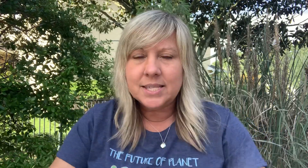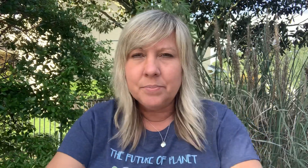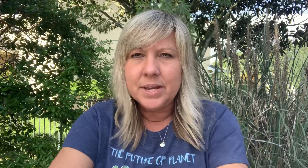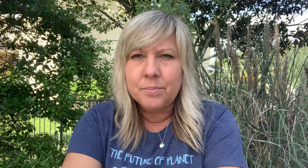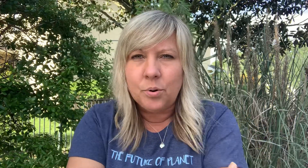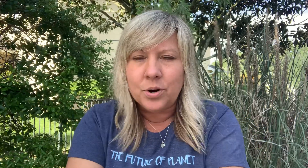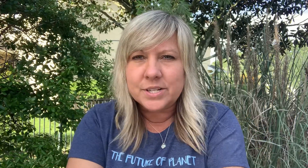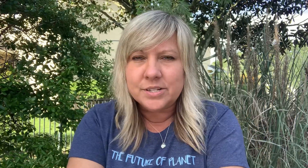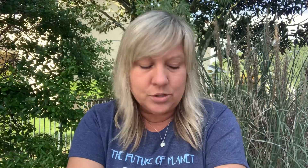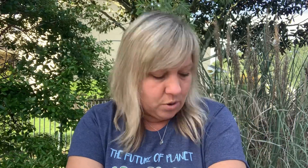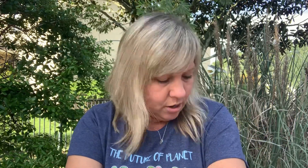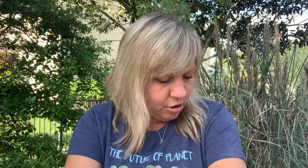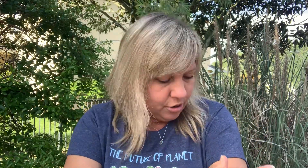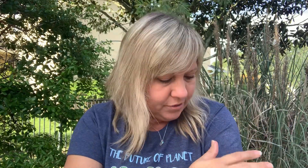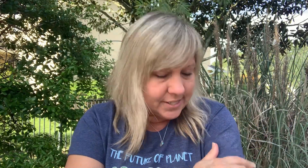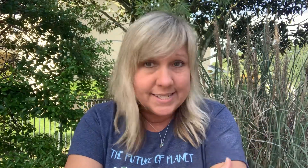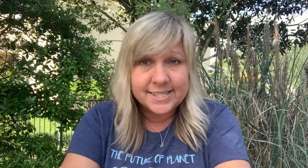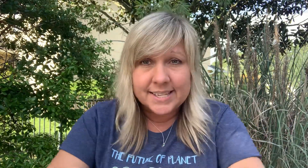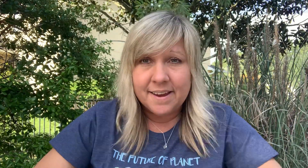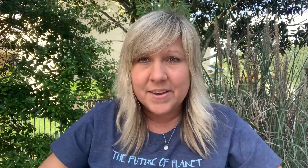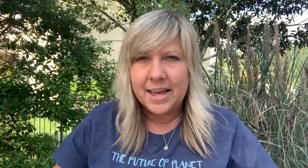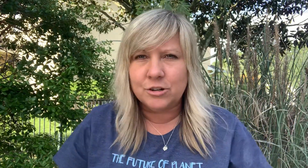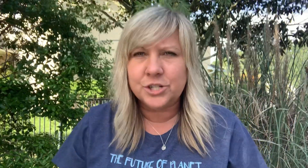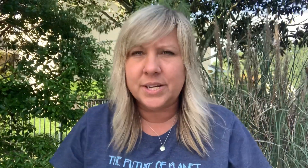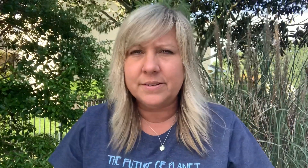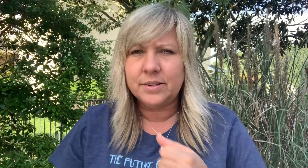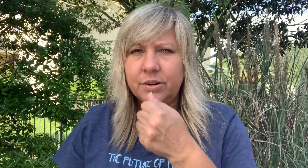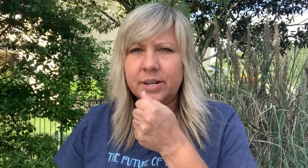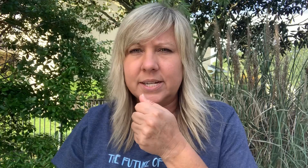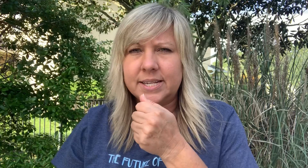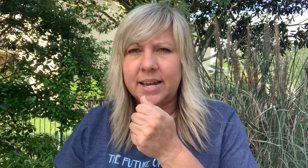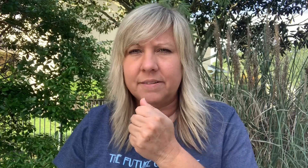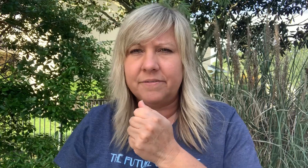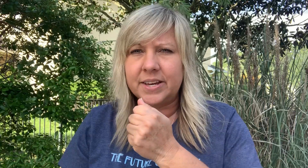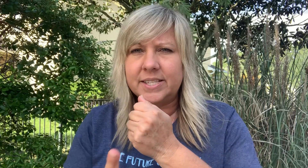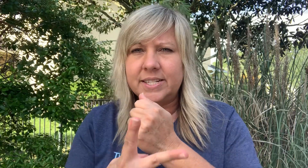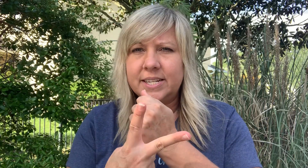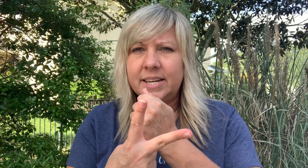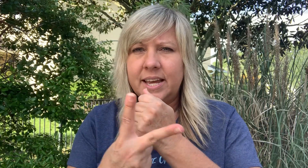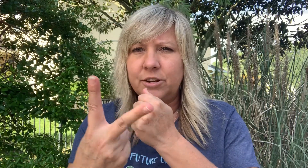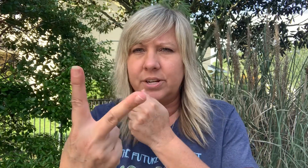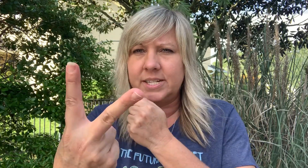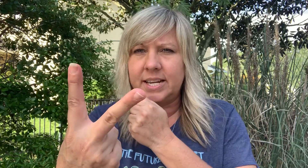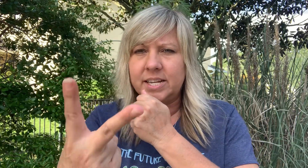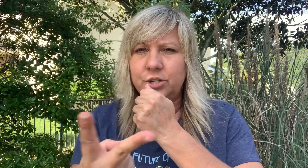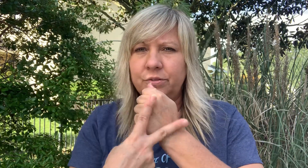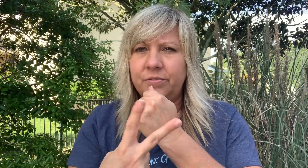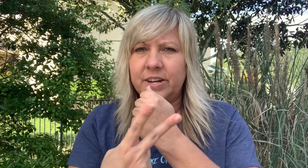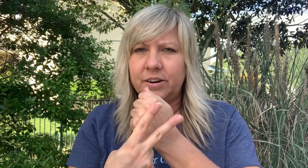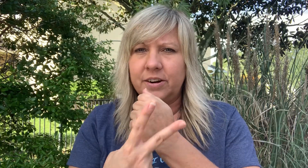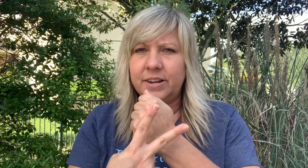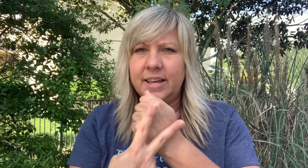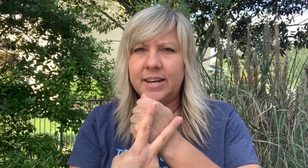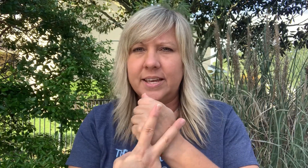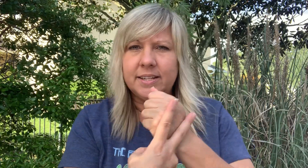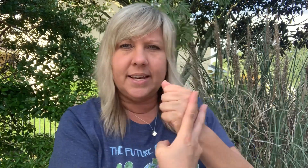Something important to do on our Earth is to save energy. So you're going to take a fist and you're going to take a two finger and hit it like